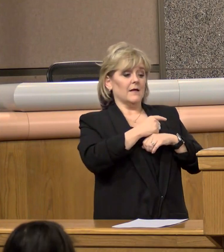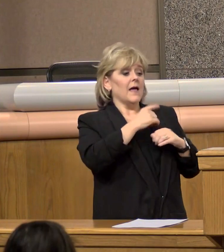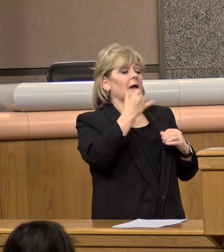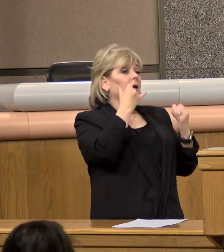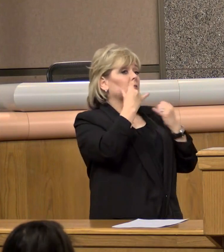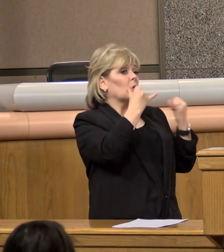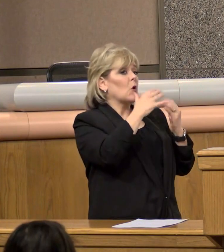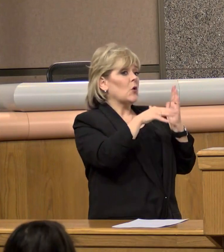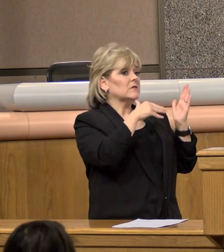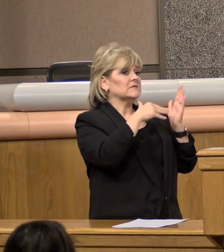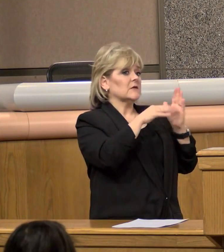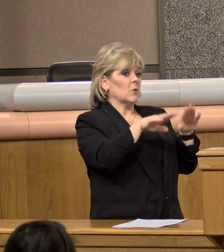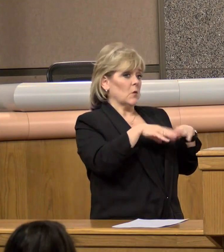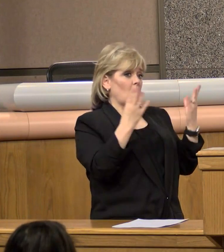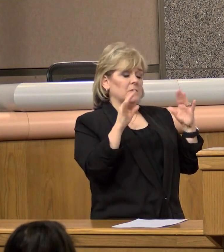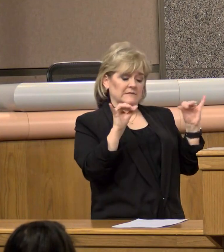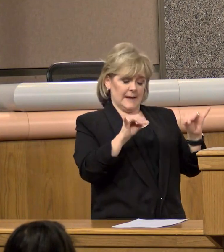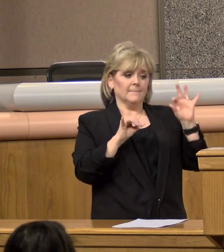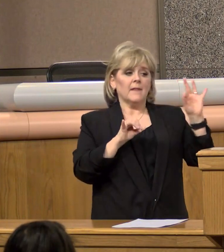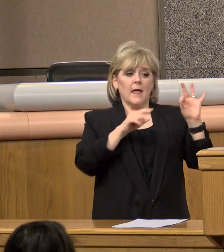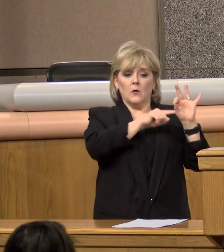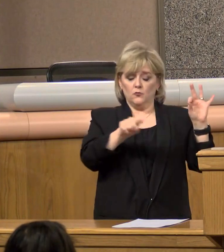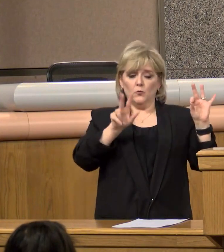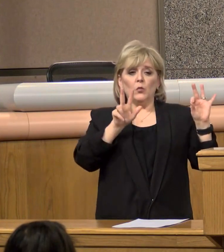emergency operations center was open for those same hours.